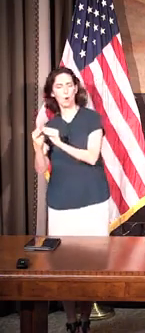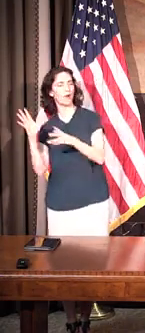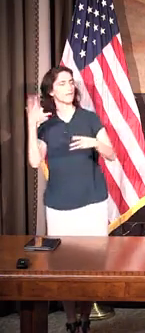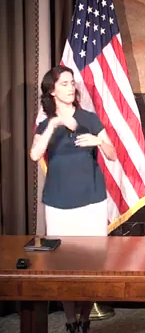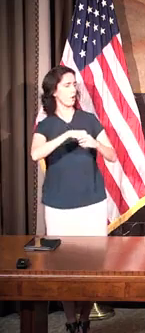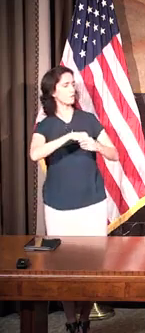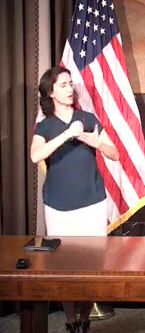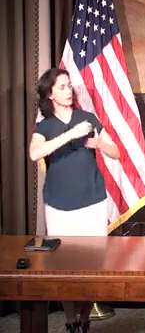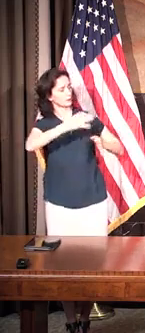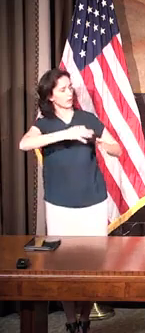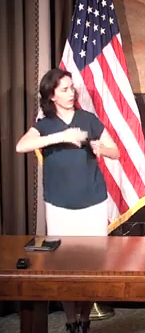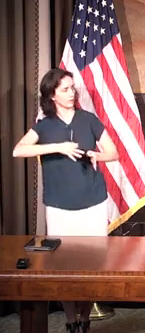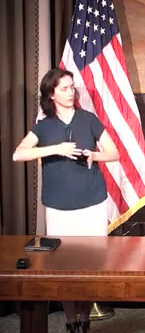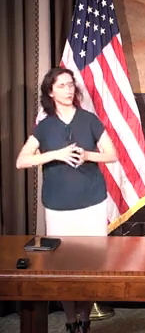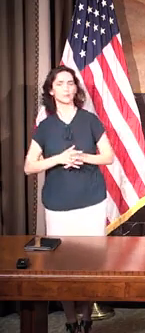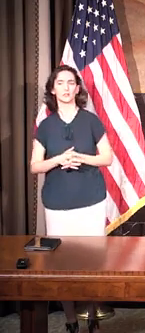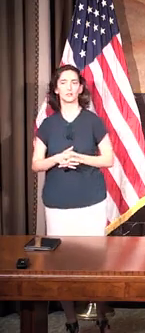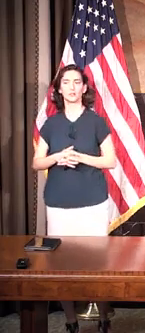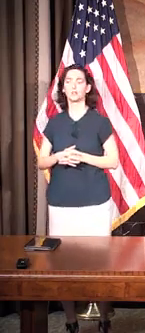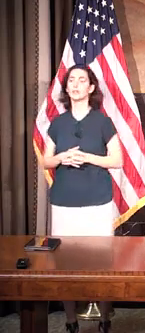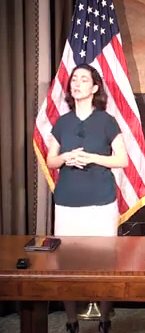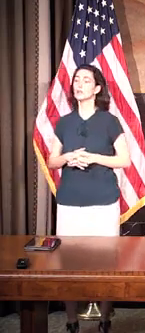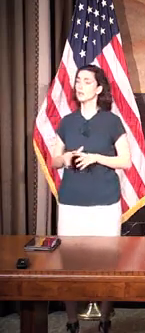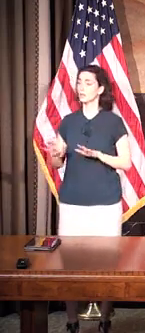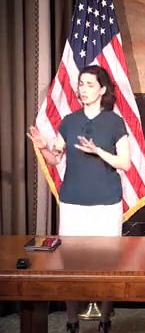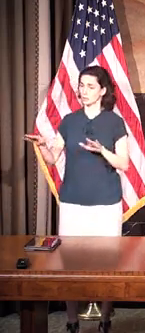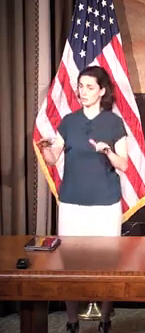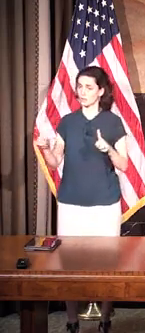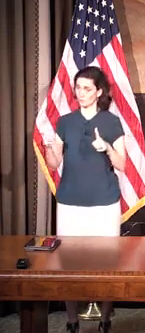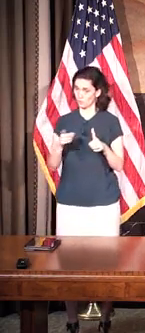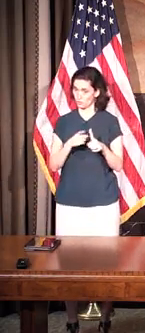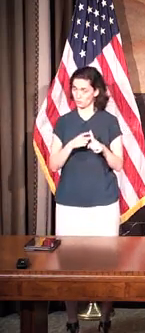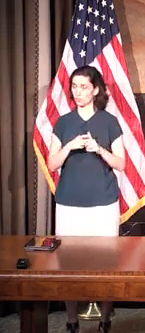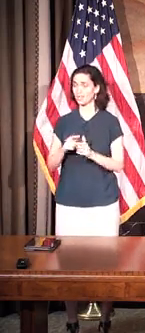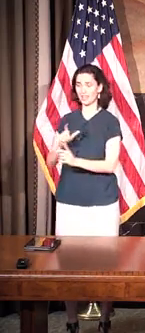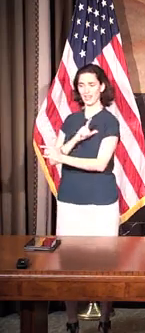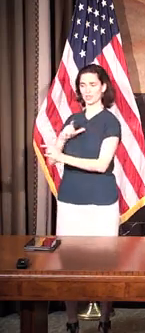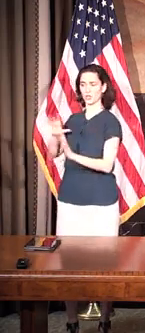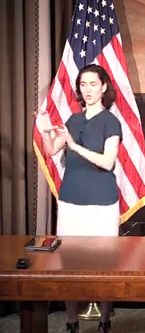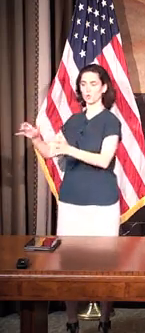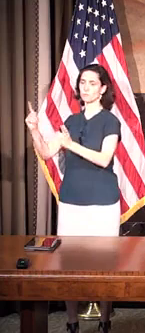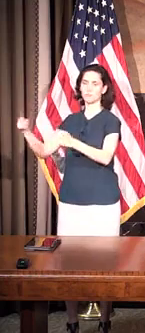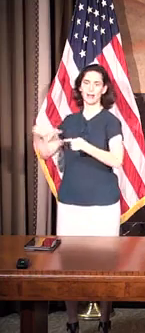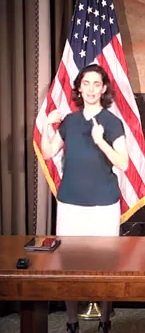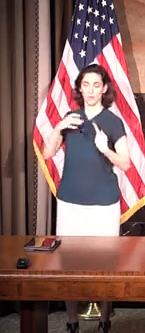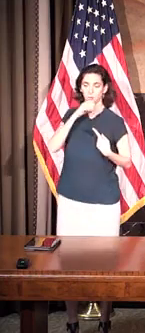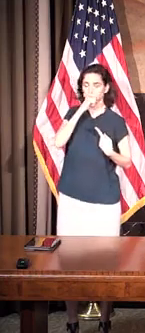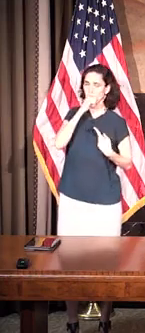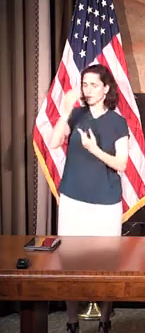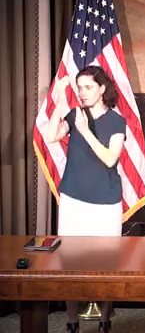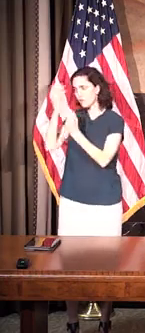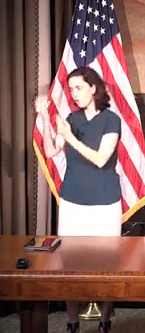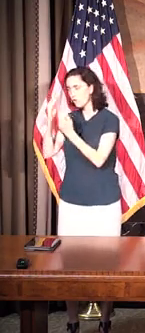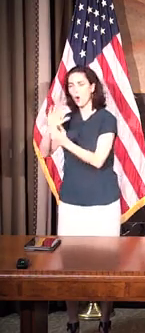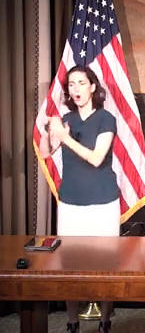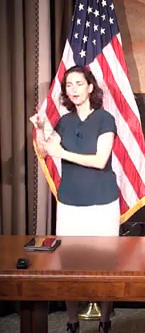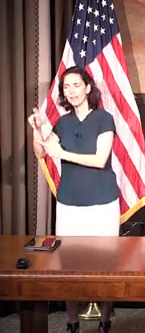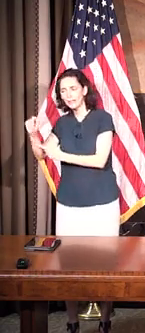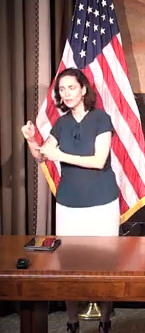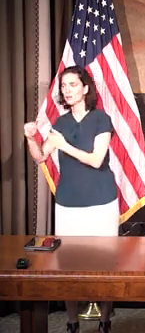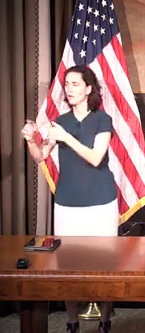of all, everybody should know that I've been fully informing the legislature all along on what the data is, what the